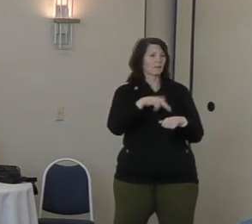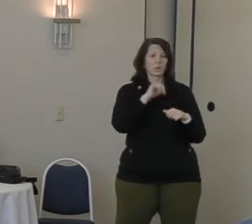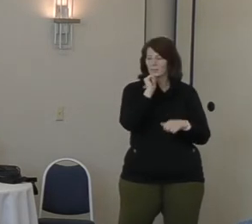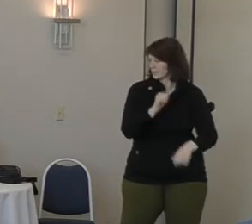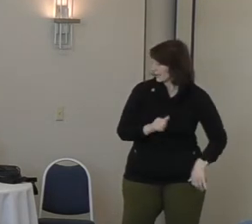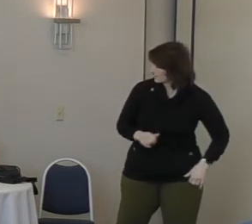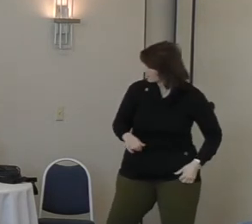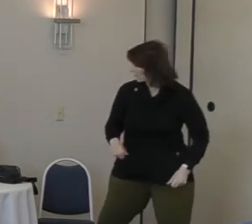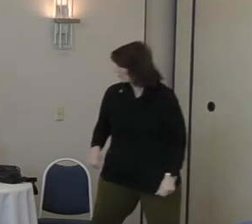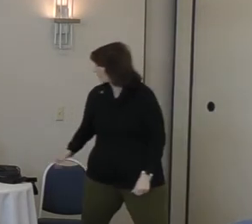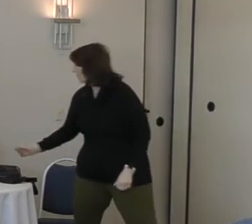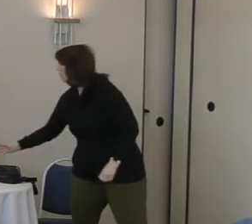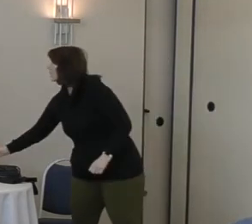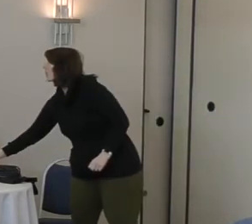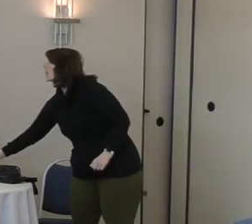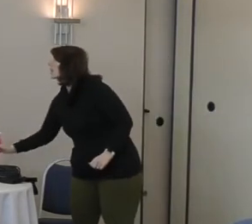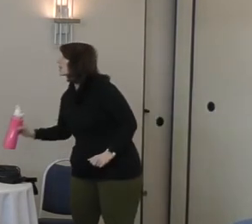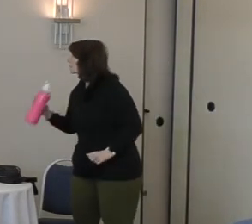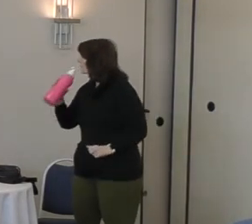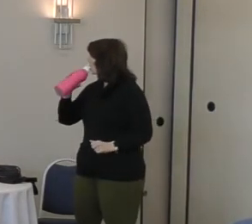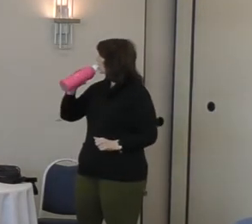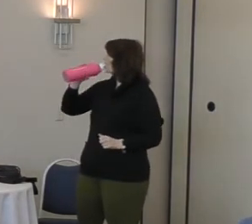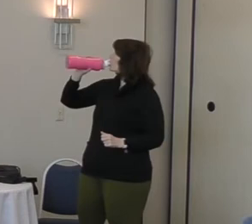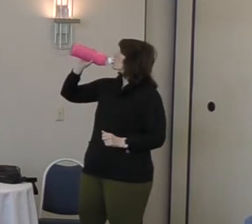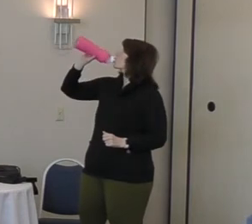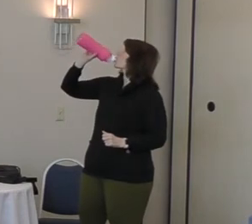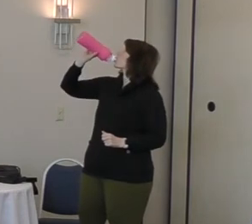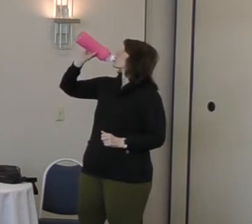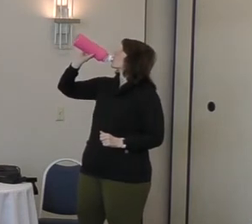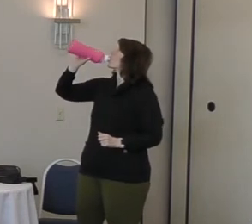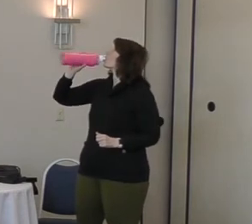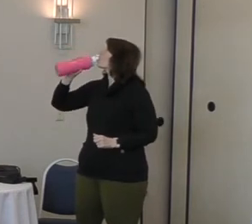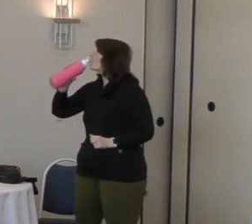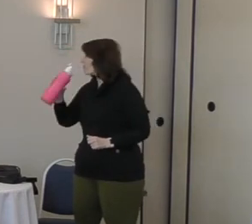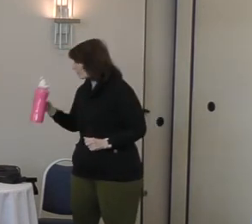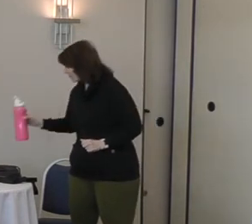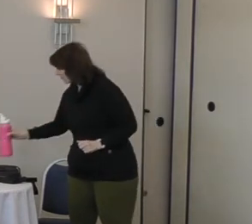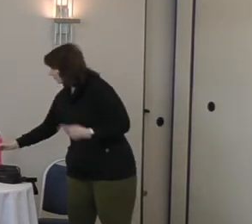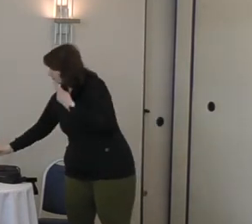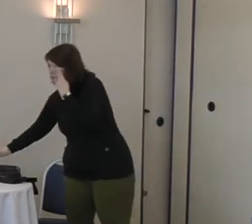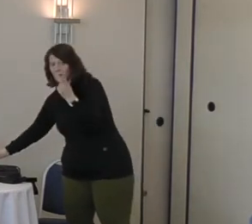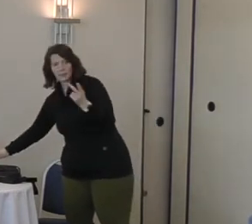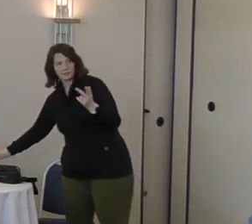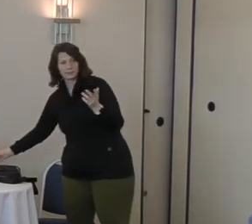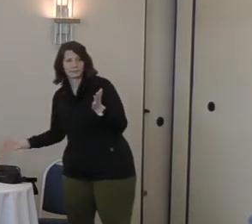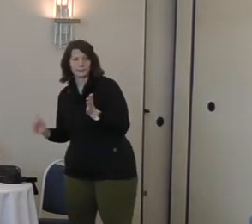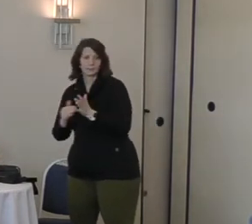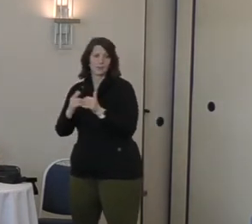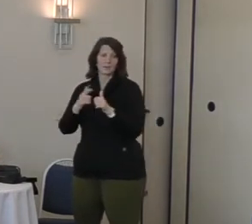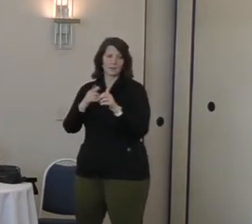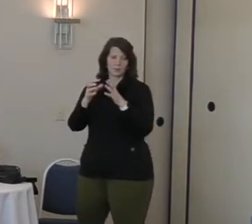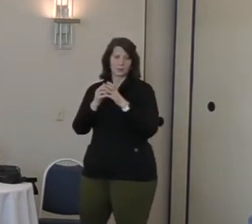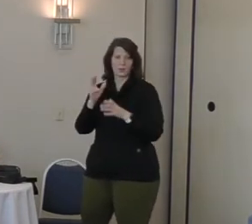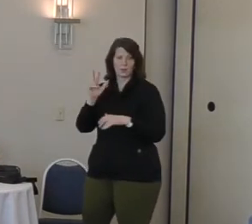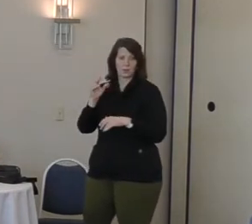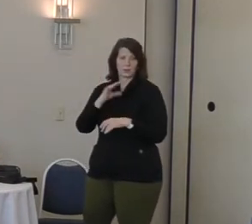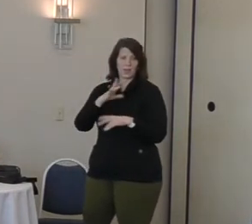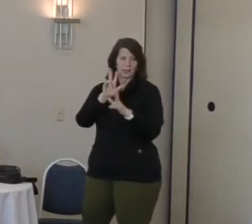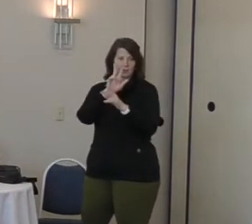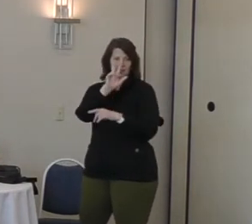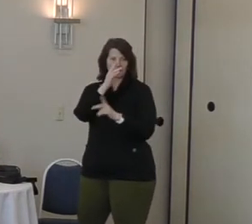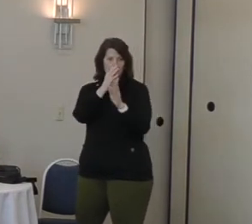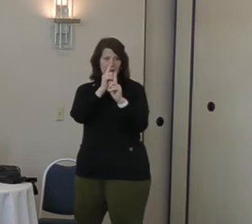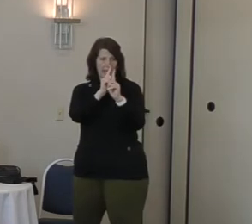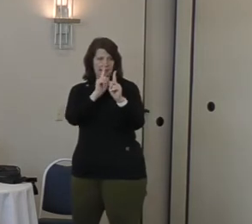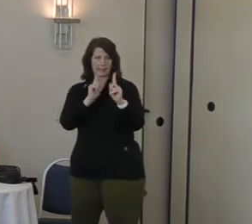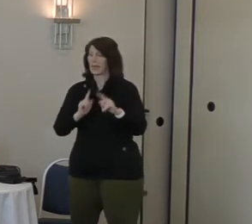not, but options. Right? So we see it again. We have a first receiver. We have three guys in a stack,